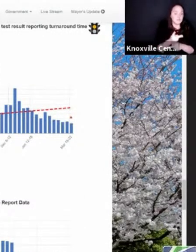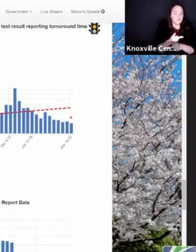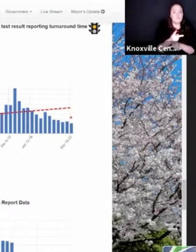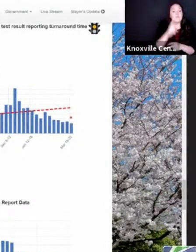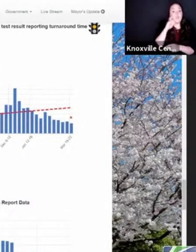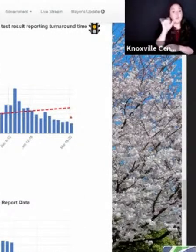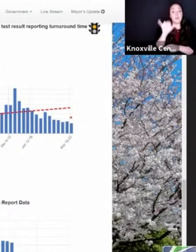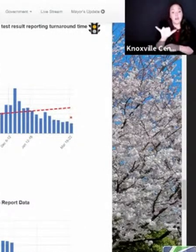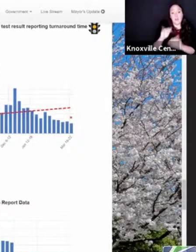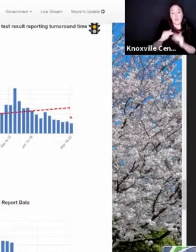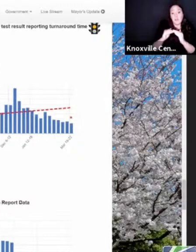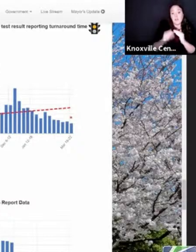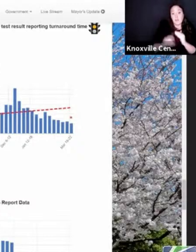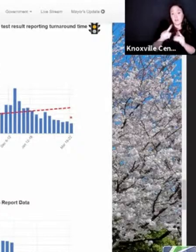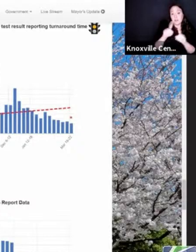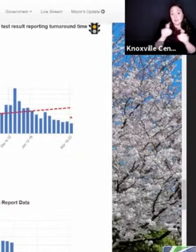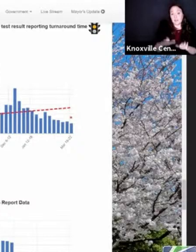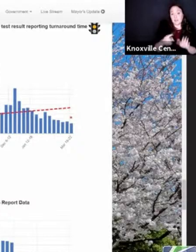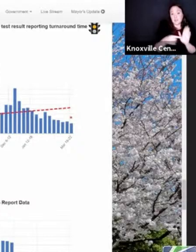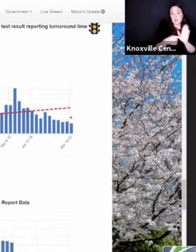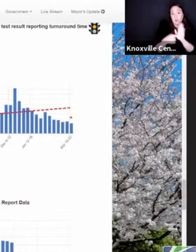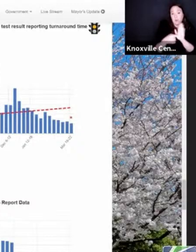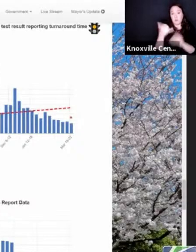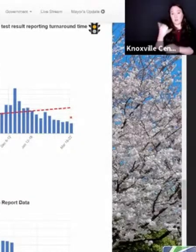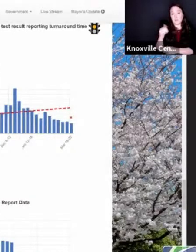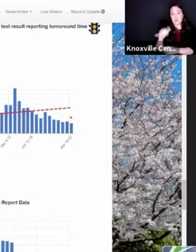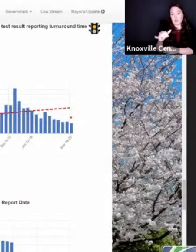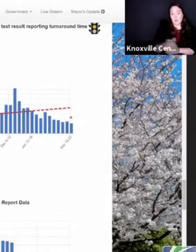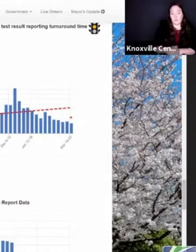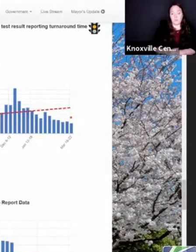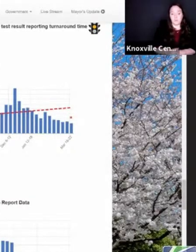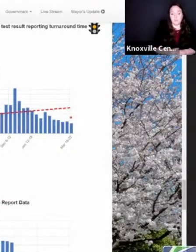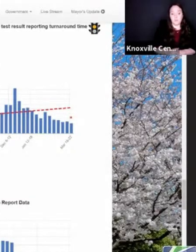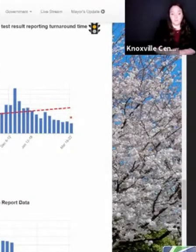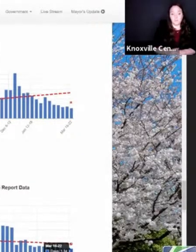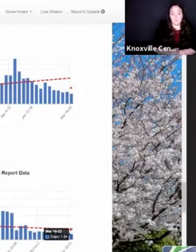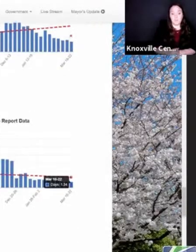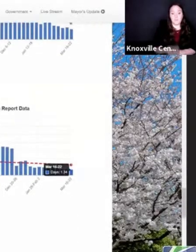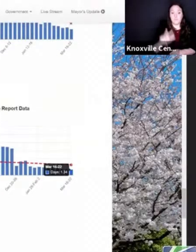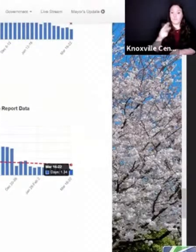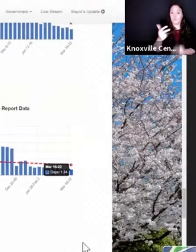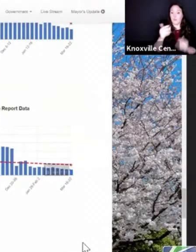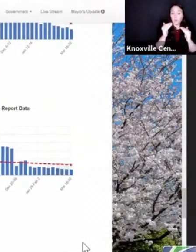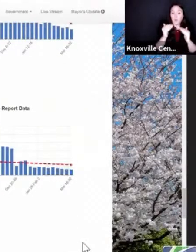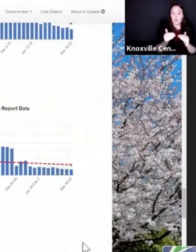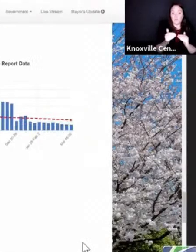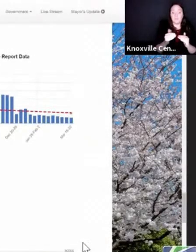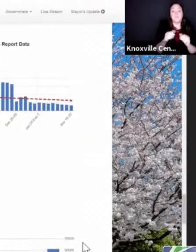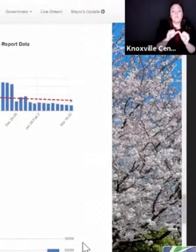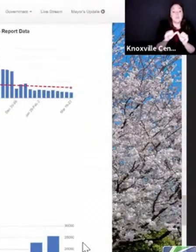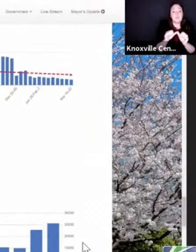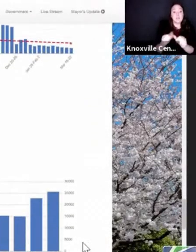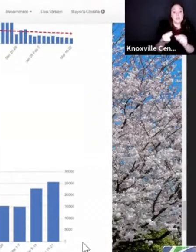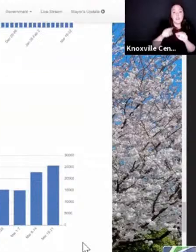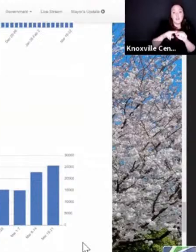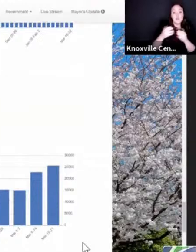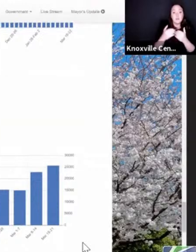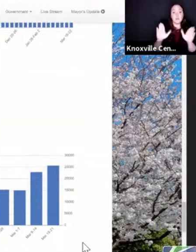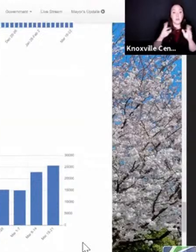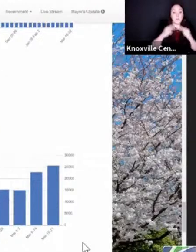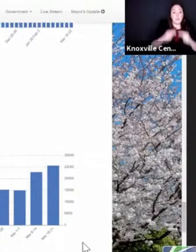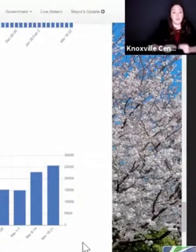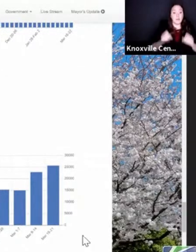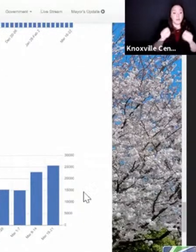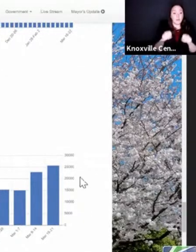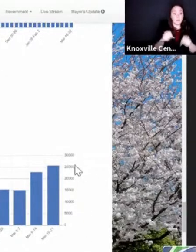of that lower testing, we are representing this benchmark as yellow. Our third benchmark, sustained or increased public health